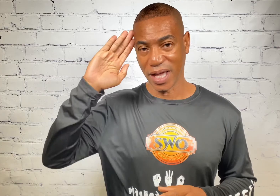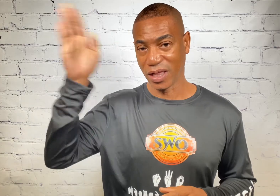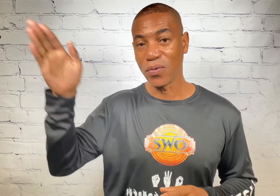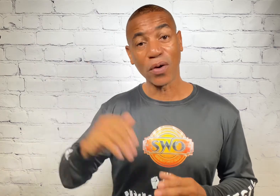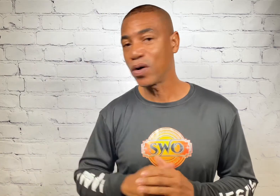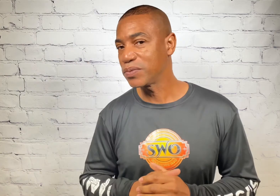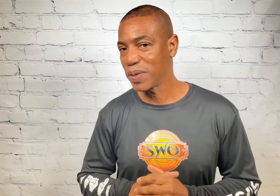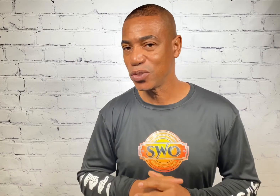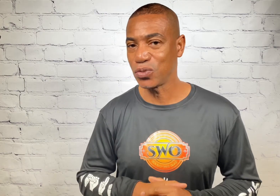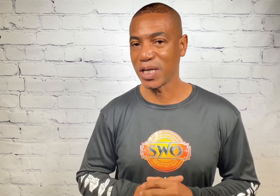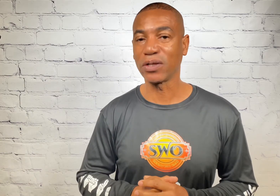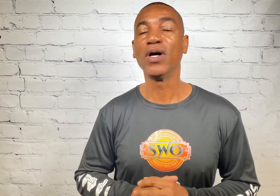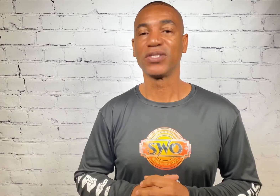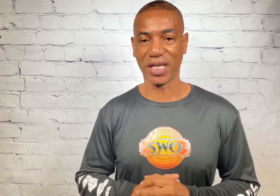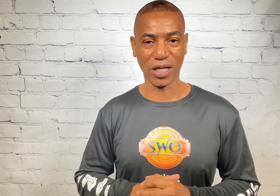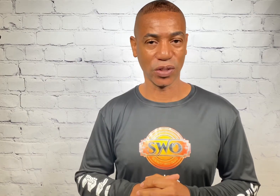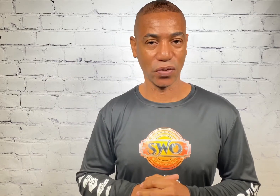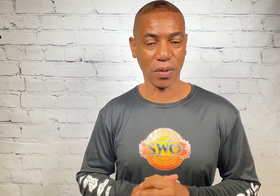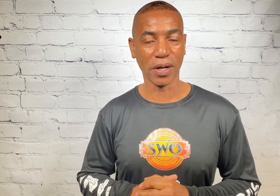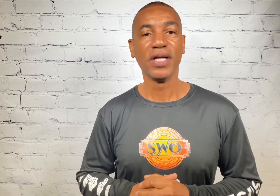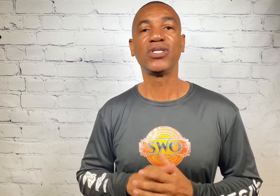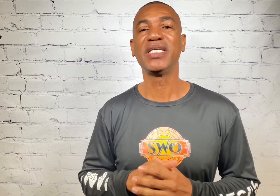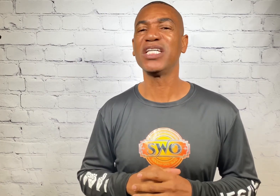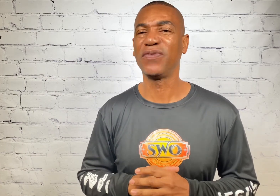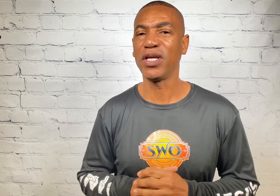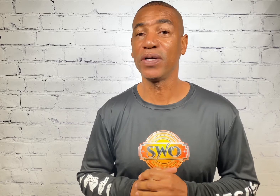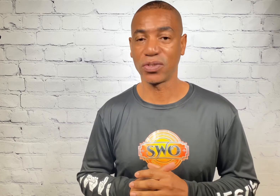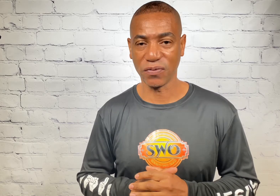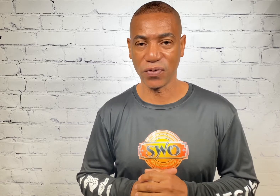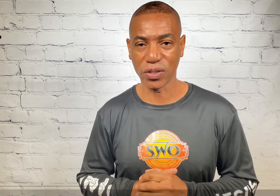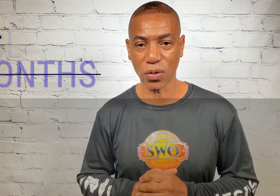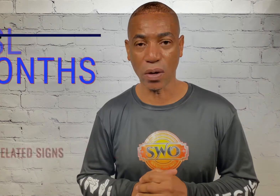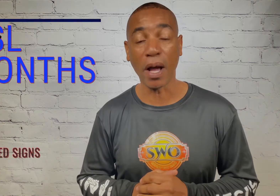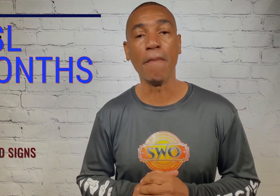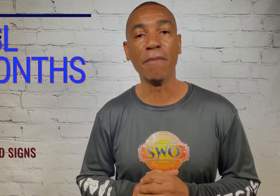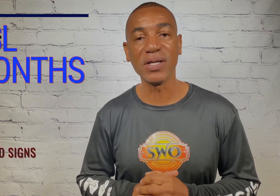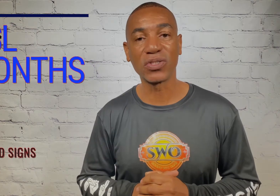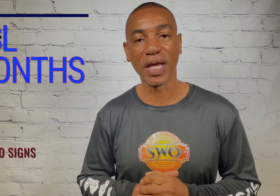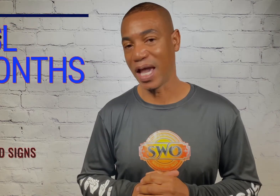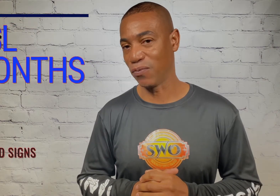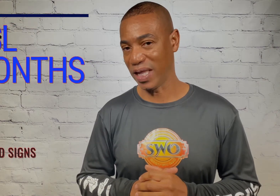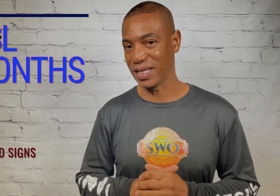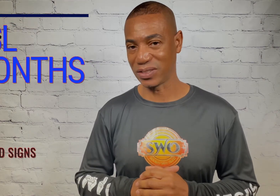Hello and welcome to my YouTube channel, Signing with Omar. Today's video is going to focus on months and related